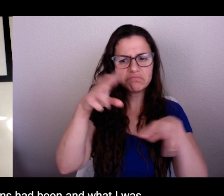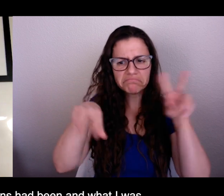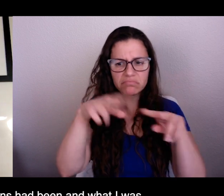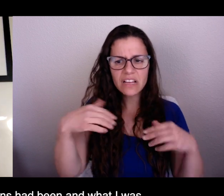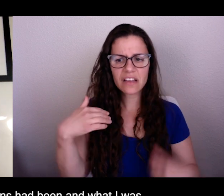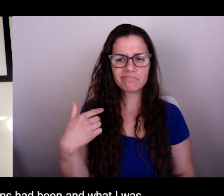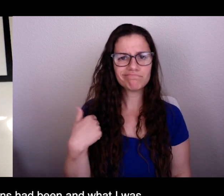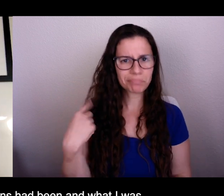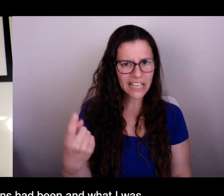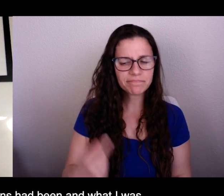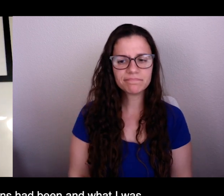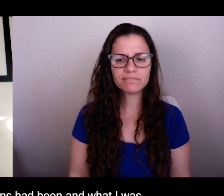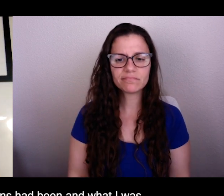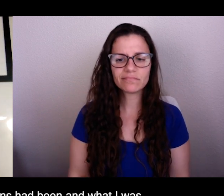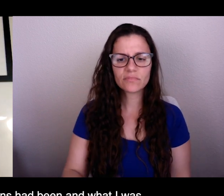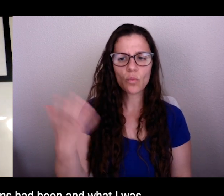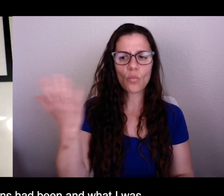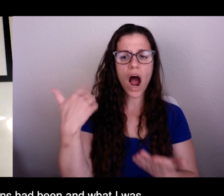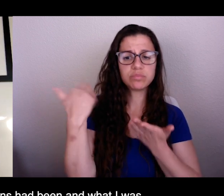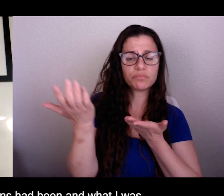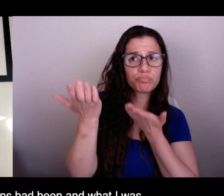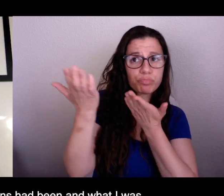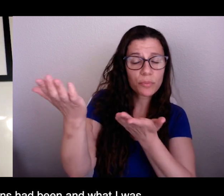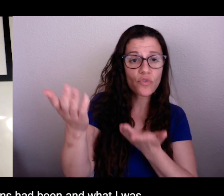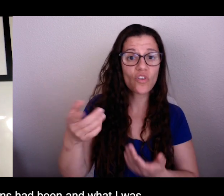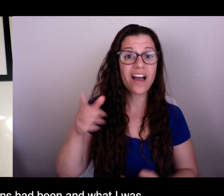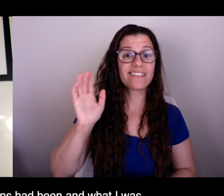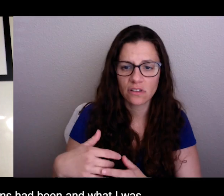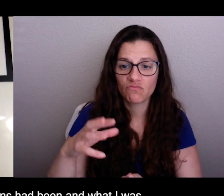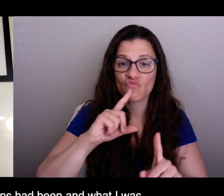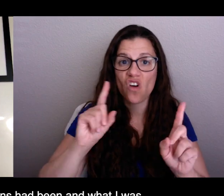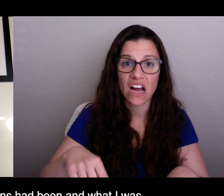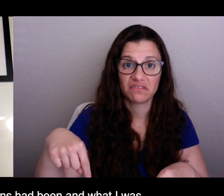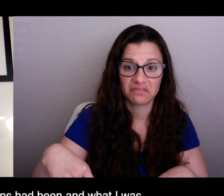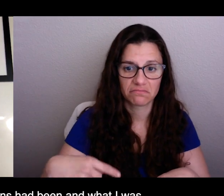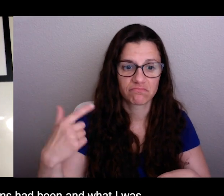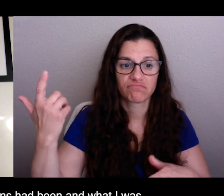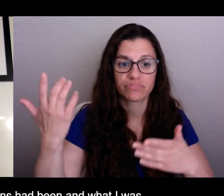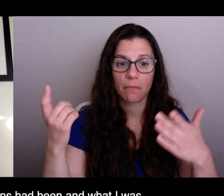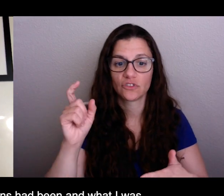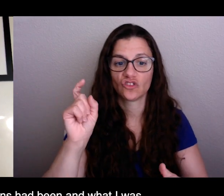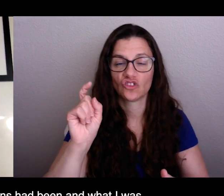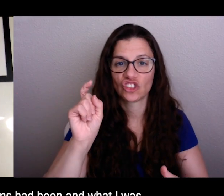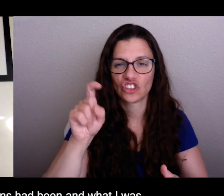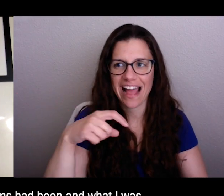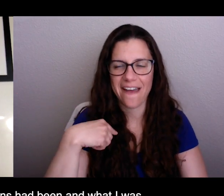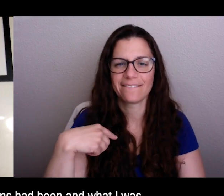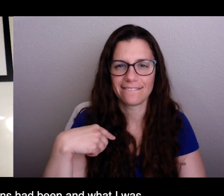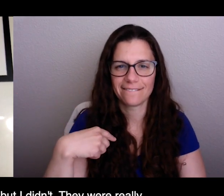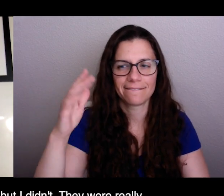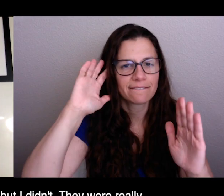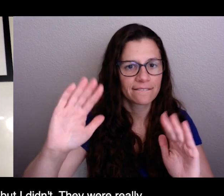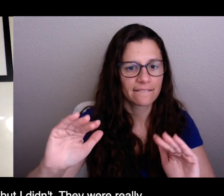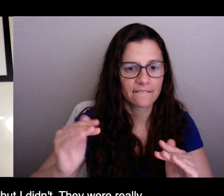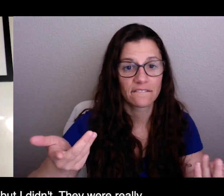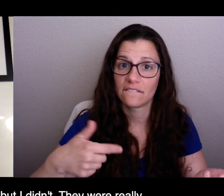what my impressions had been and what I was proposing. And the reaction to this, probably